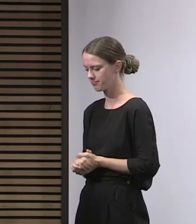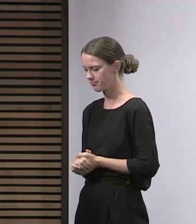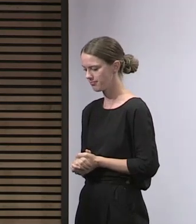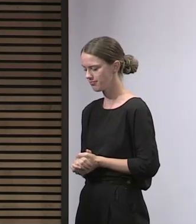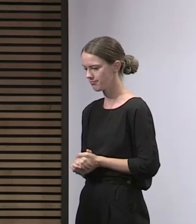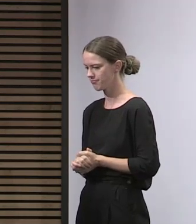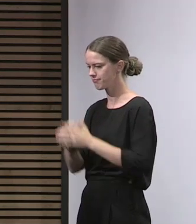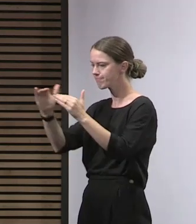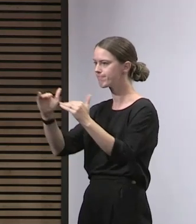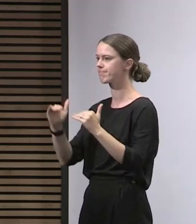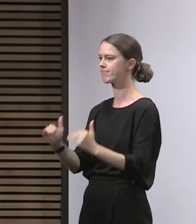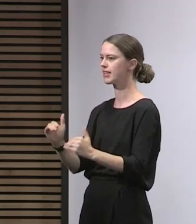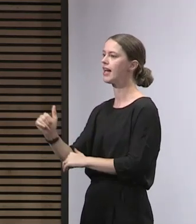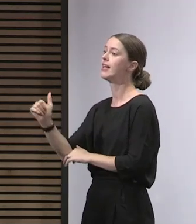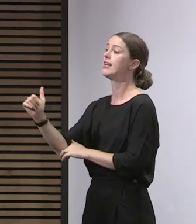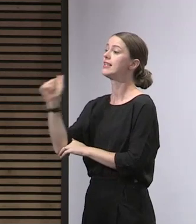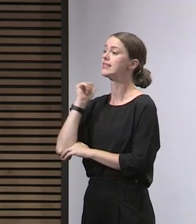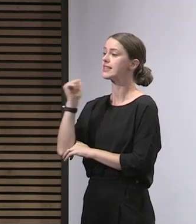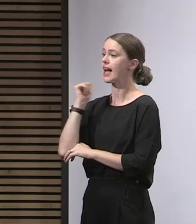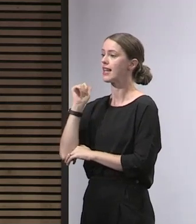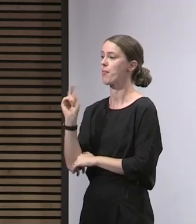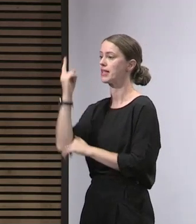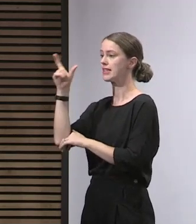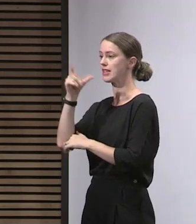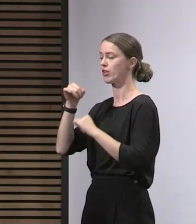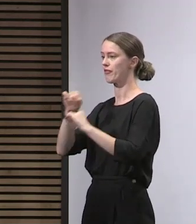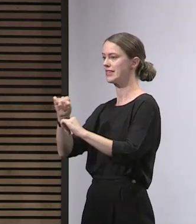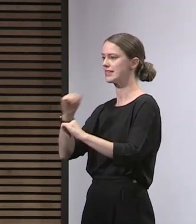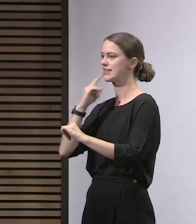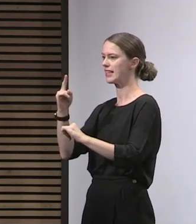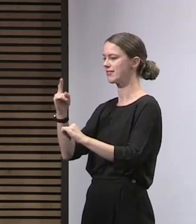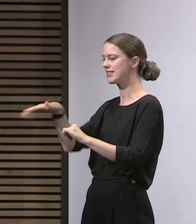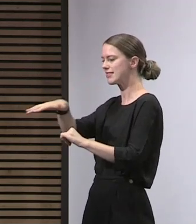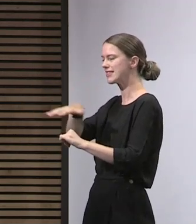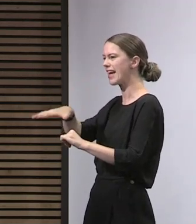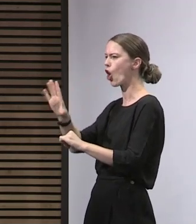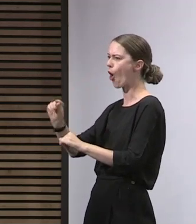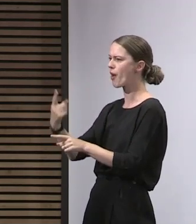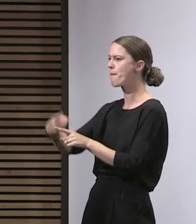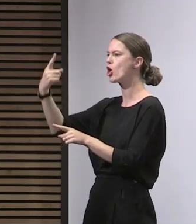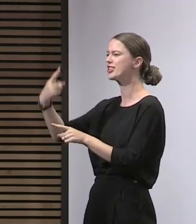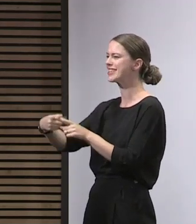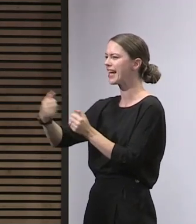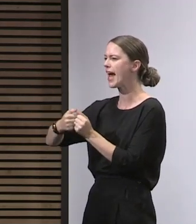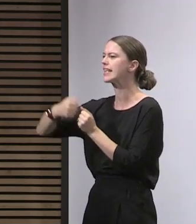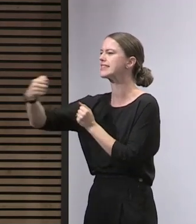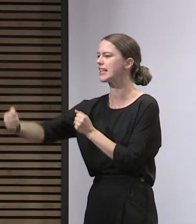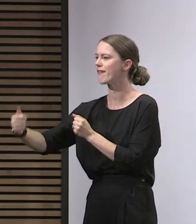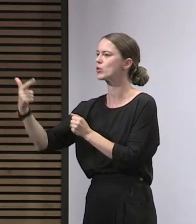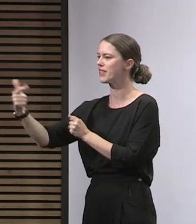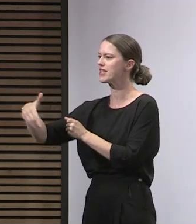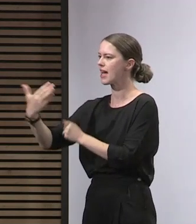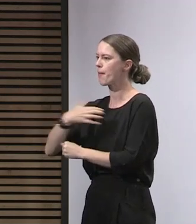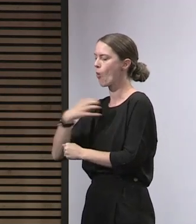Yesterday, the Minister of Civil Defence extended the state of national emergency for a further 7 days. The Minister has extended the state of